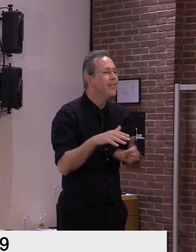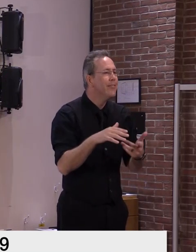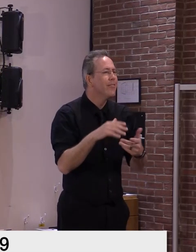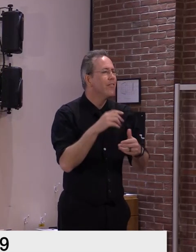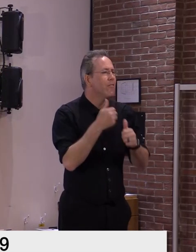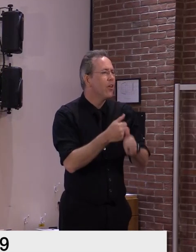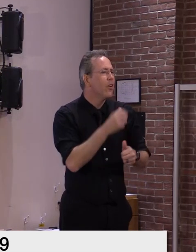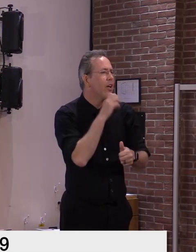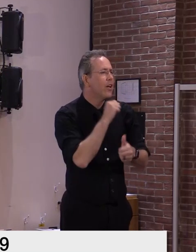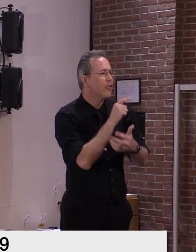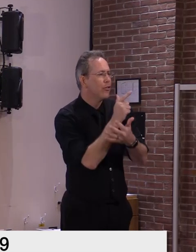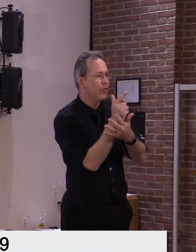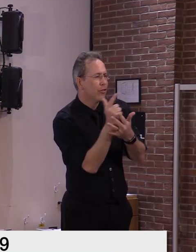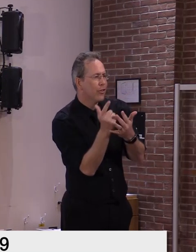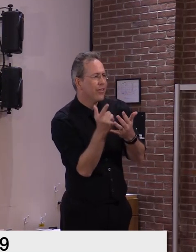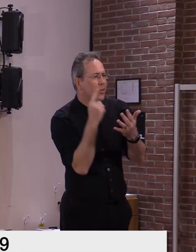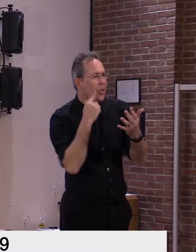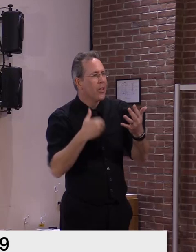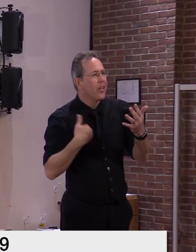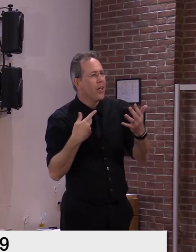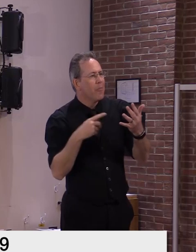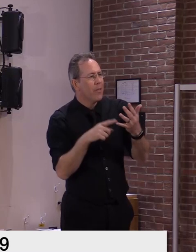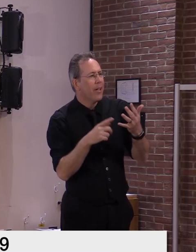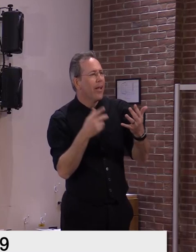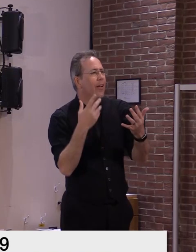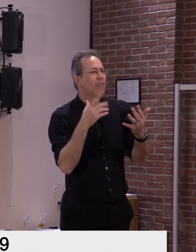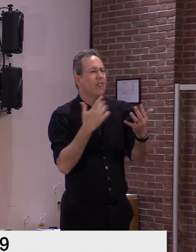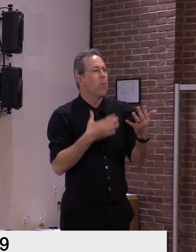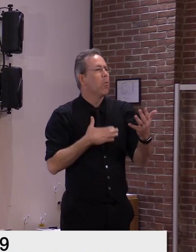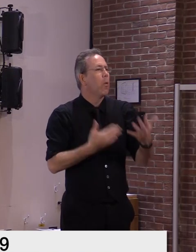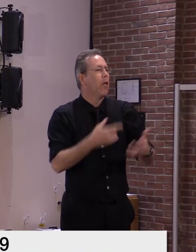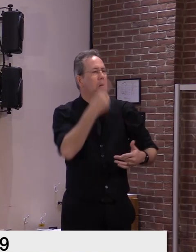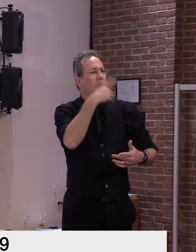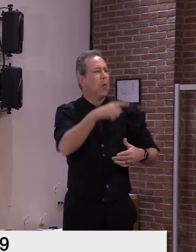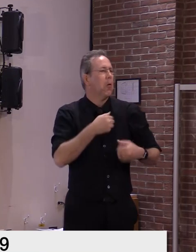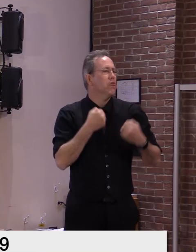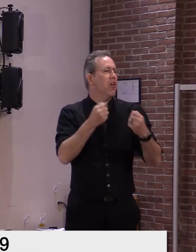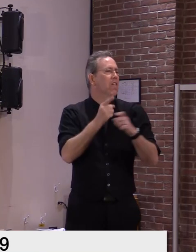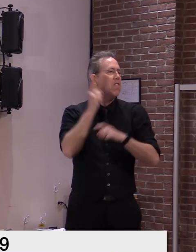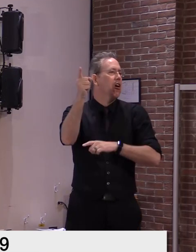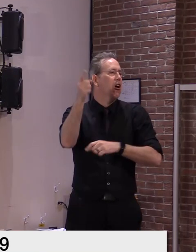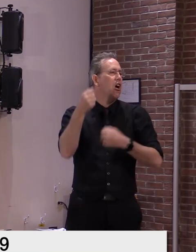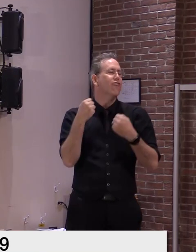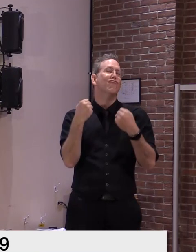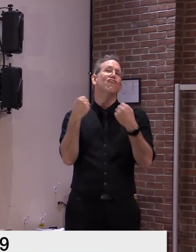more mobile in to the point where they'll travel to Essex County.